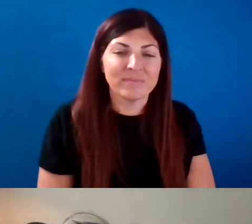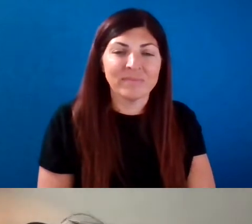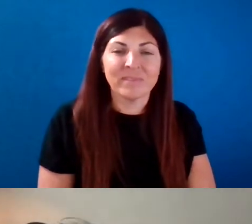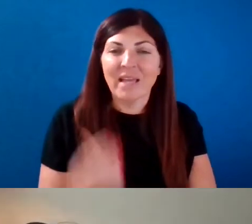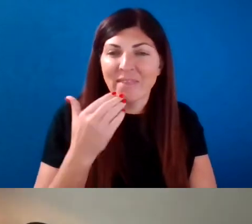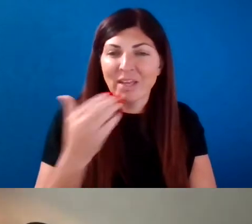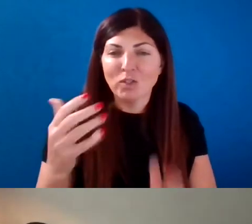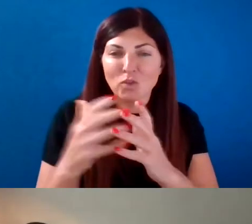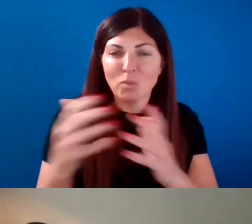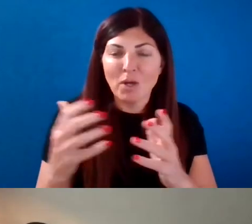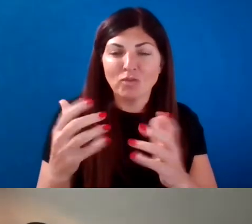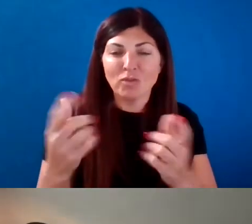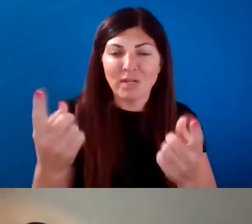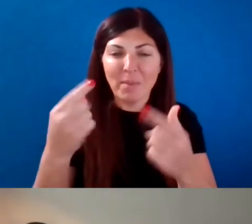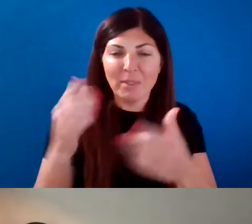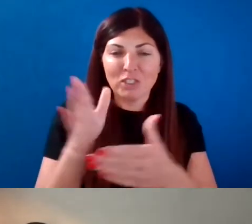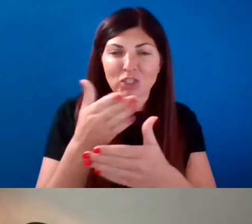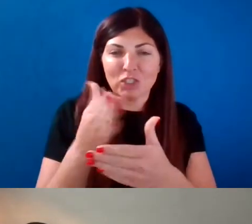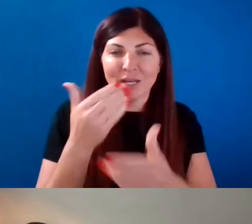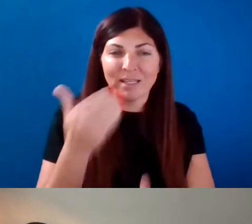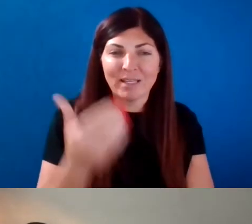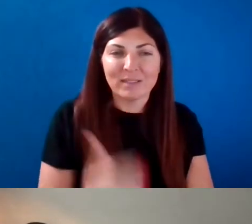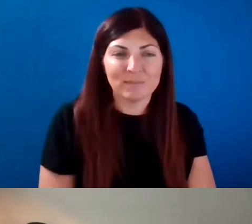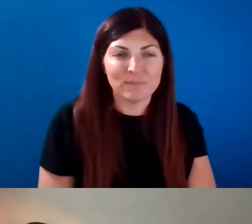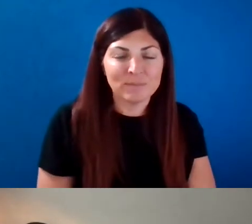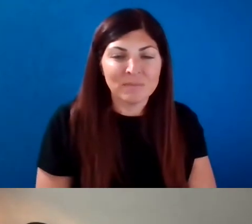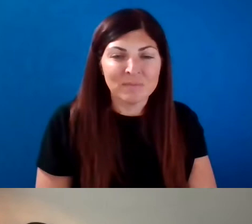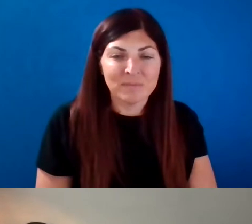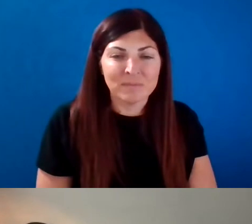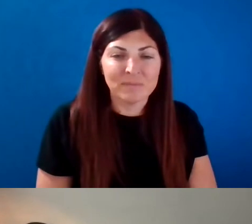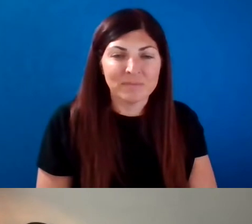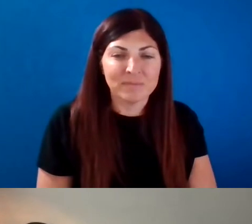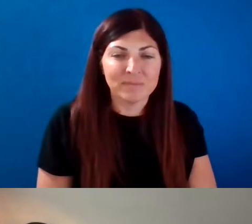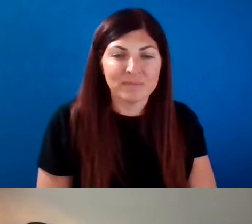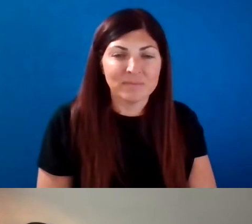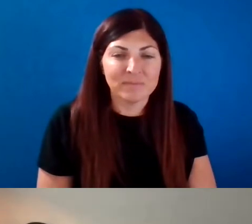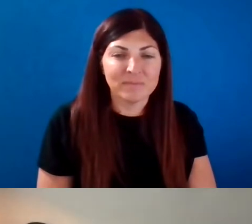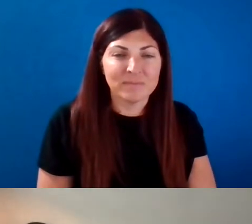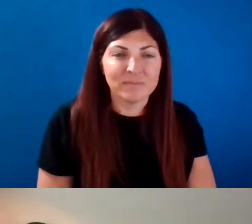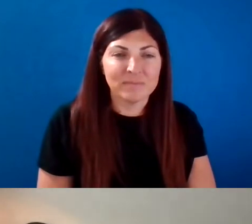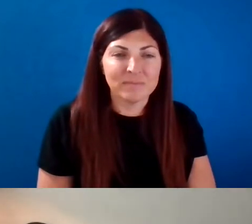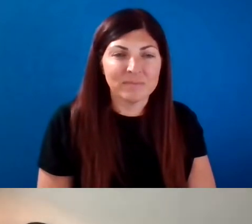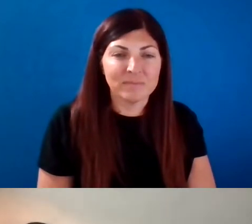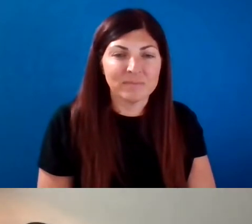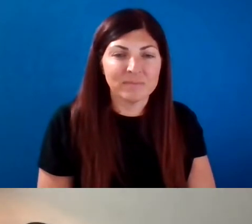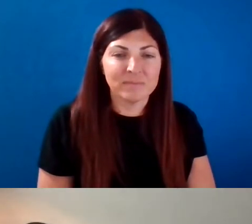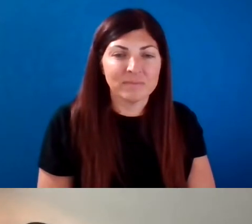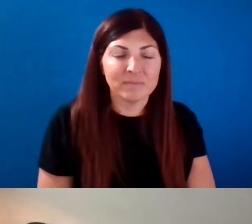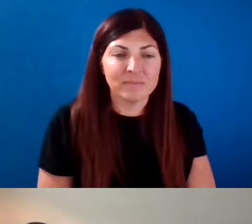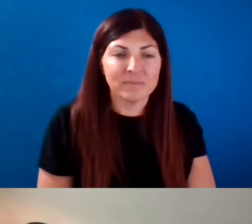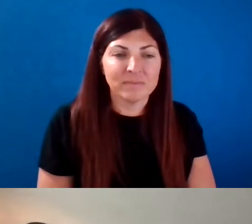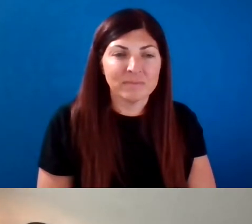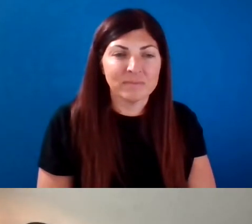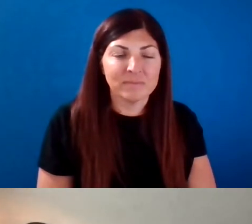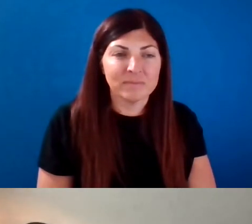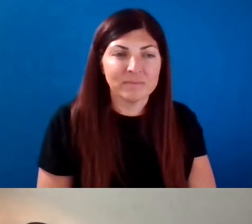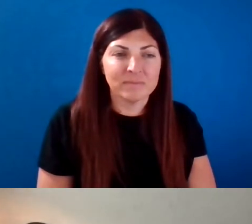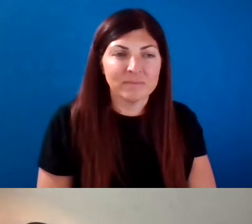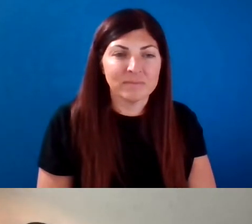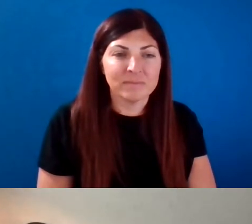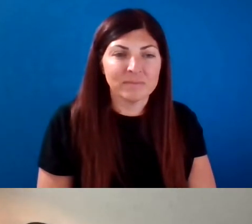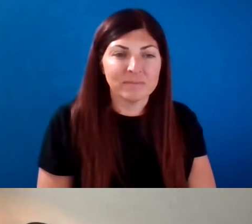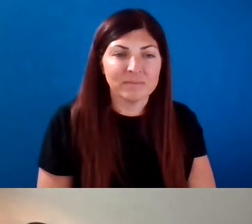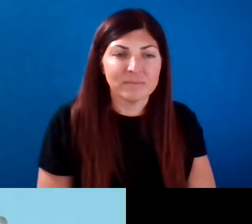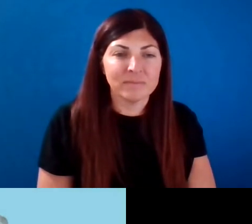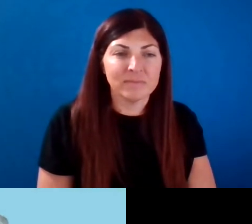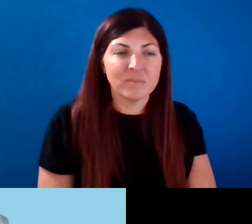much for coming on and sharing. I really, really appreciate that. Thank you. Let's see. We probably have time